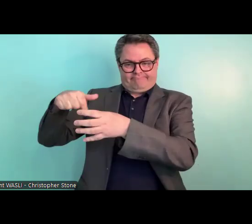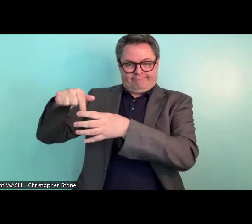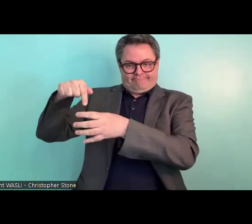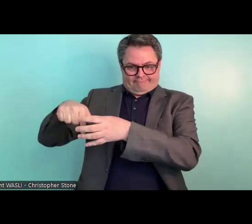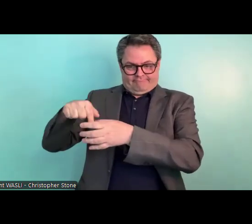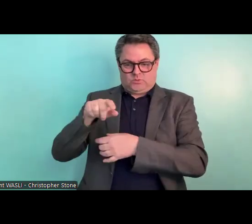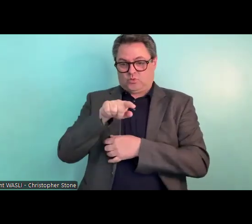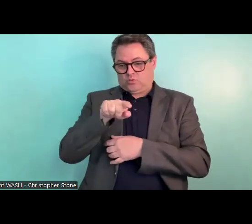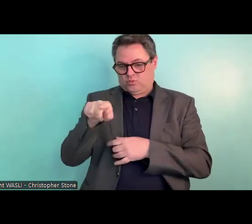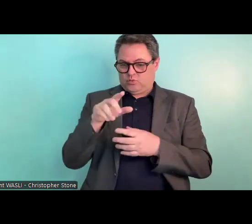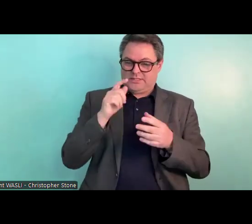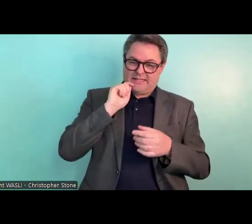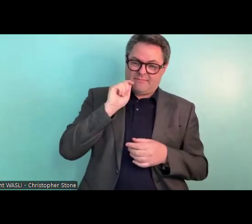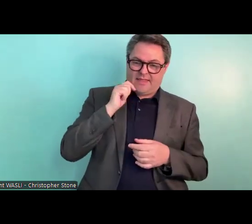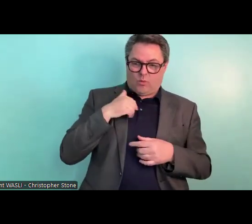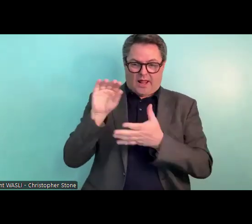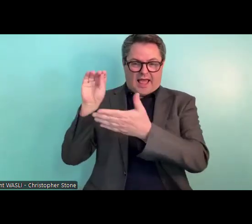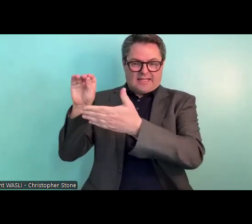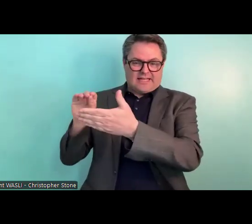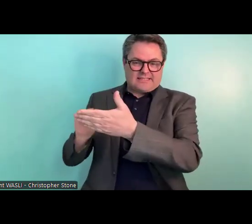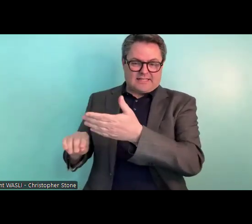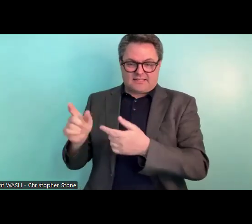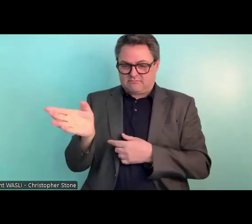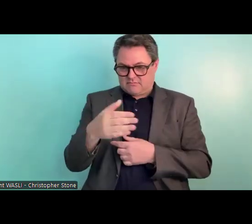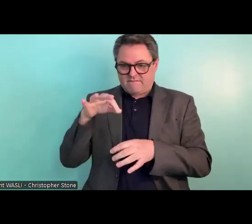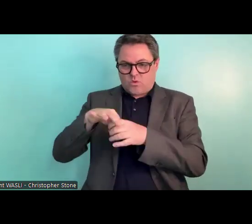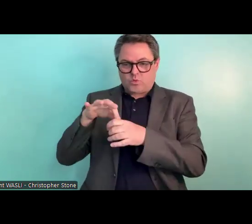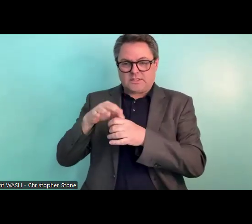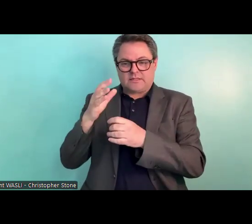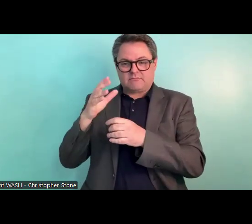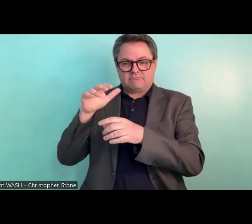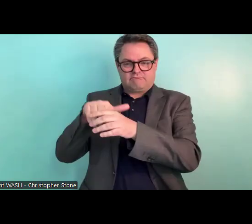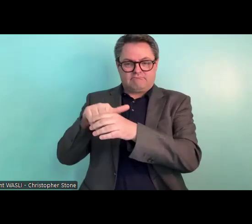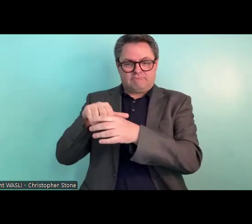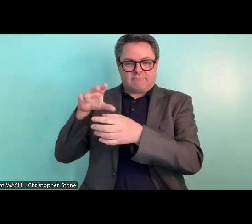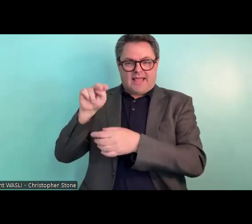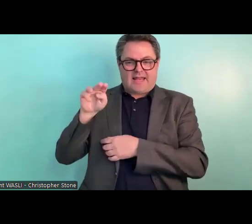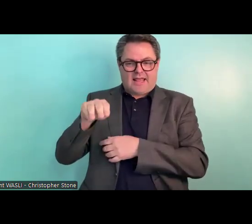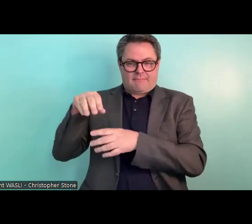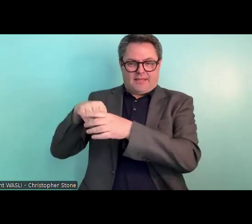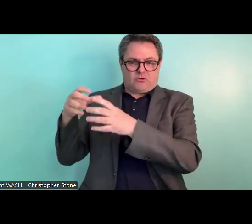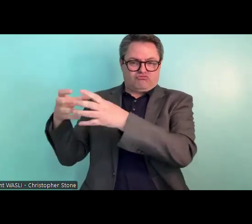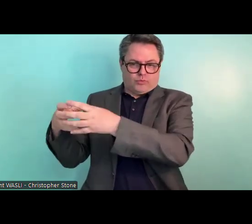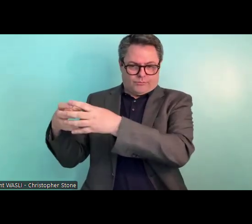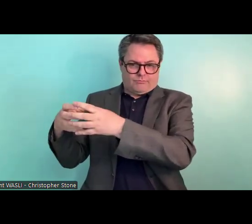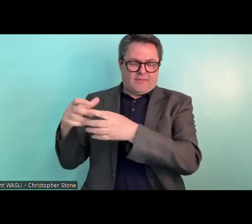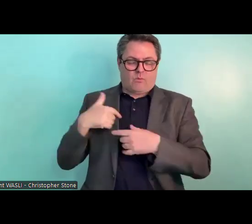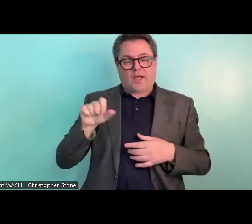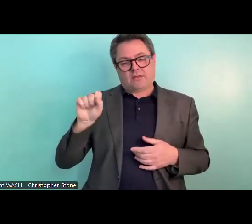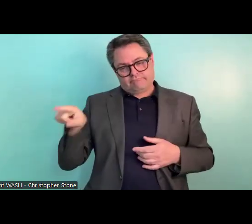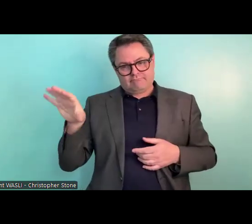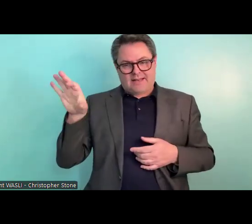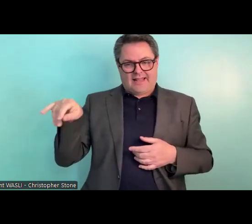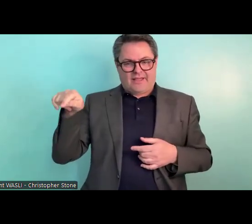we can now put the link in that new chat just for those who are voting members today. So the